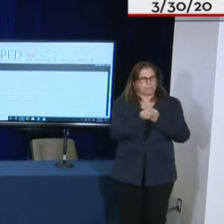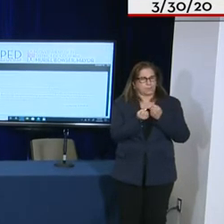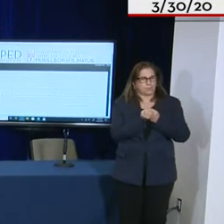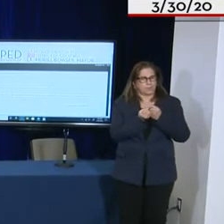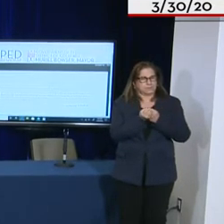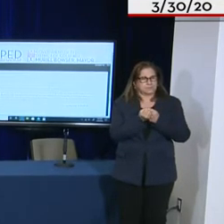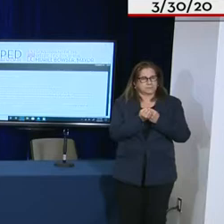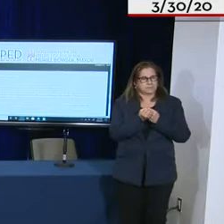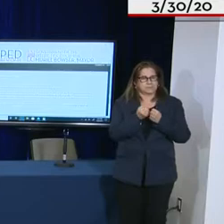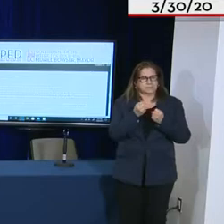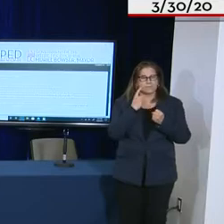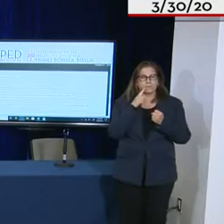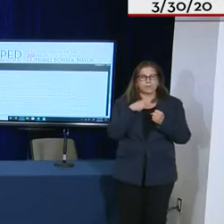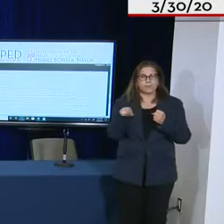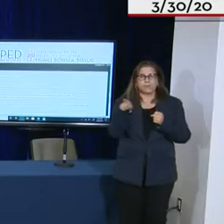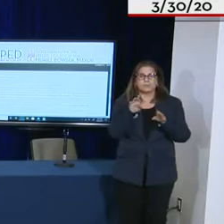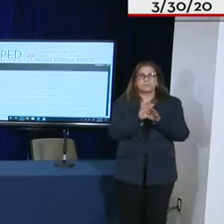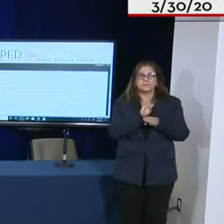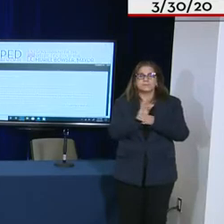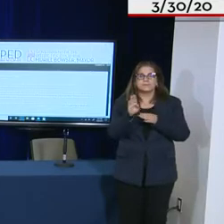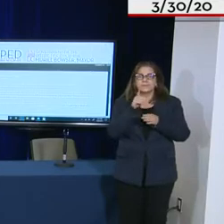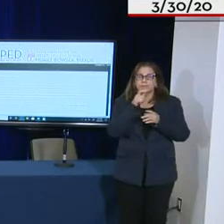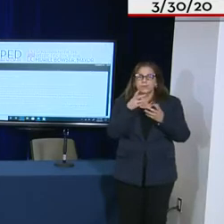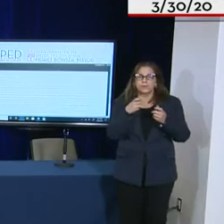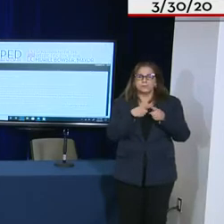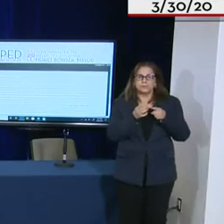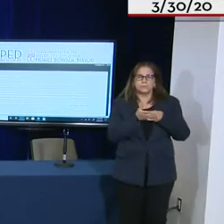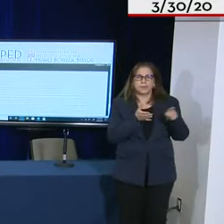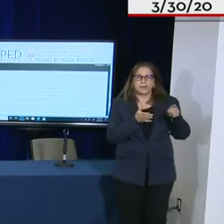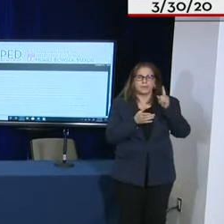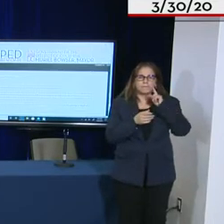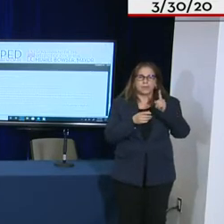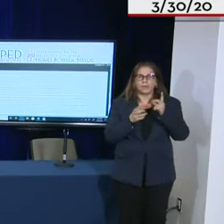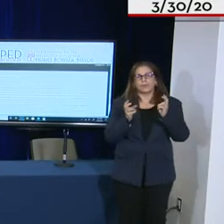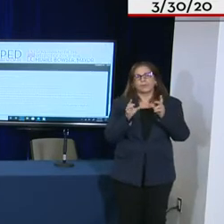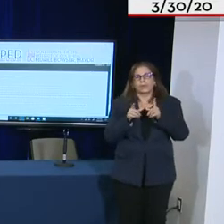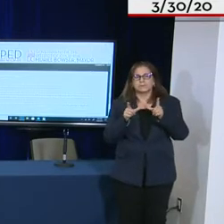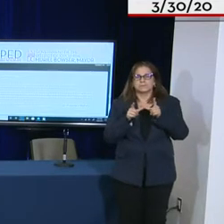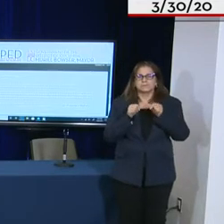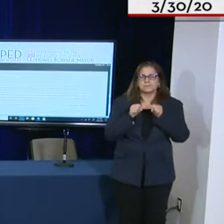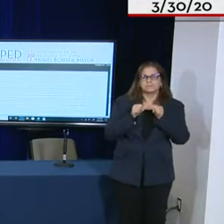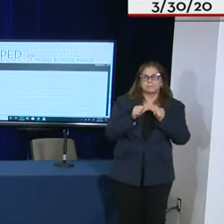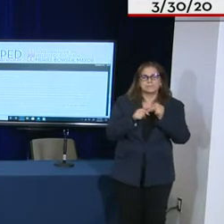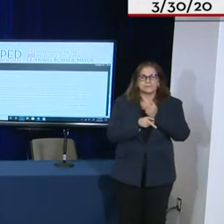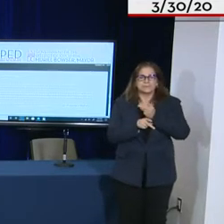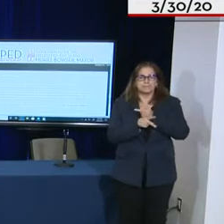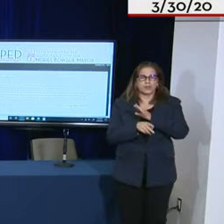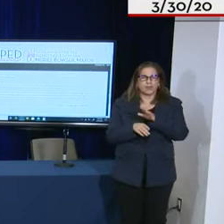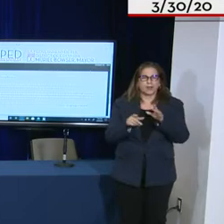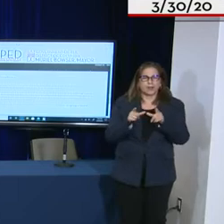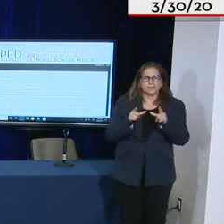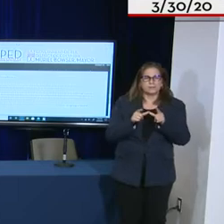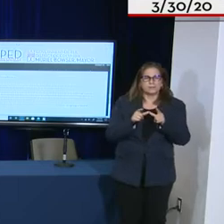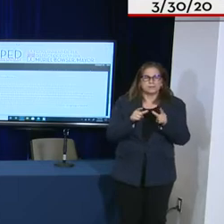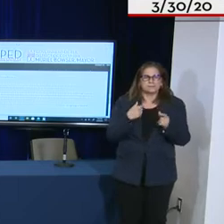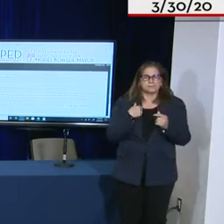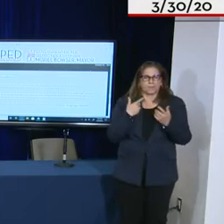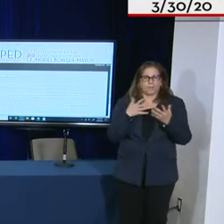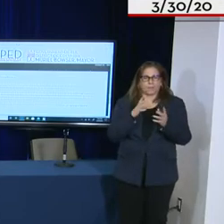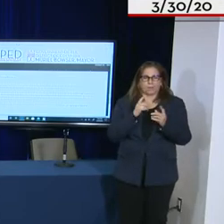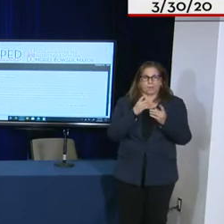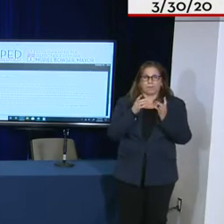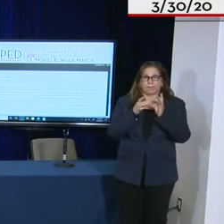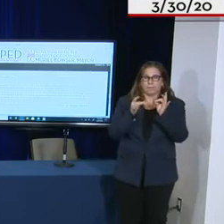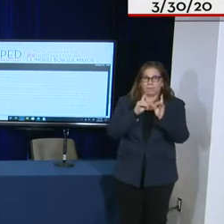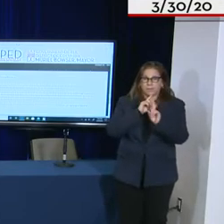their licenses and such. So I think there may be some further guidance on that site. I don't want to give you the wrong information, but I will say please